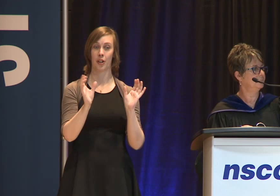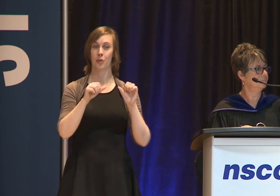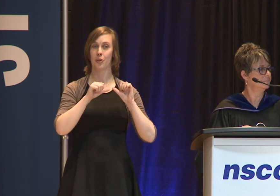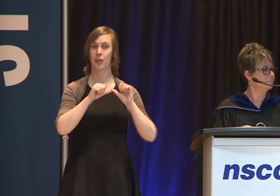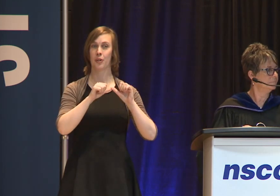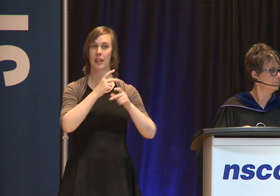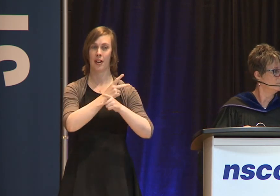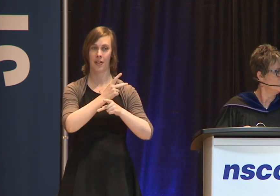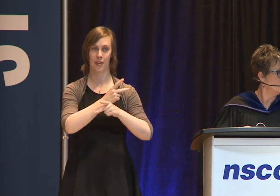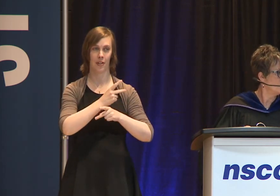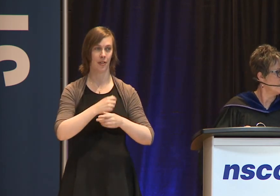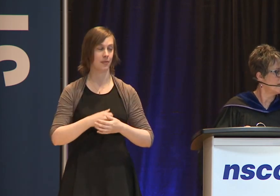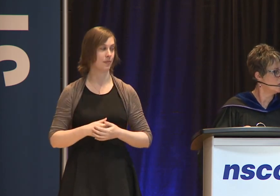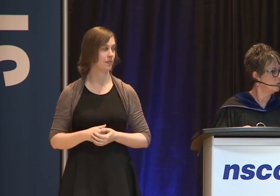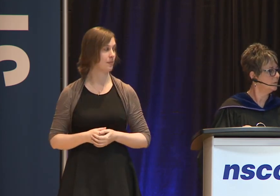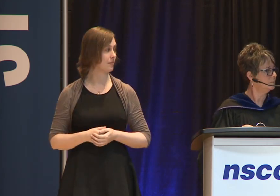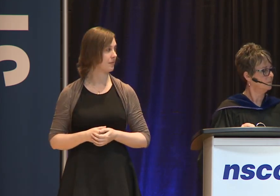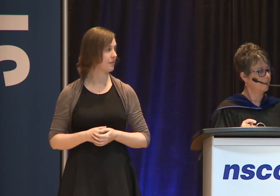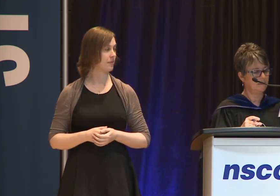Care.